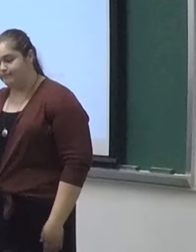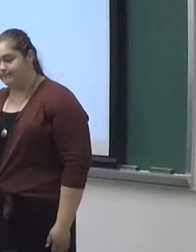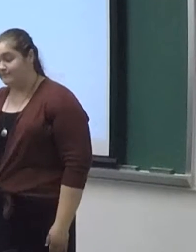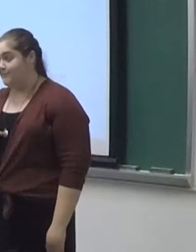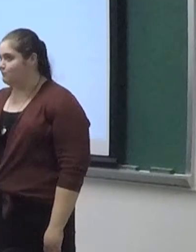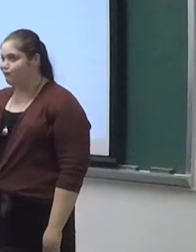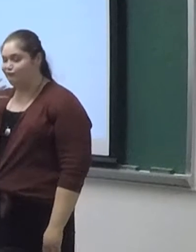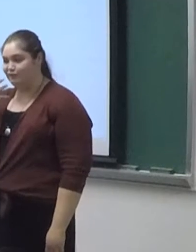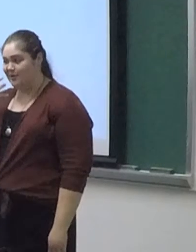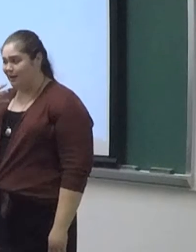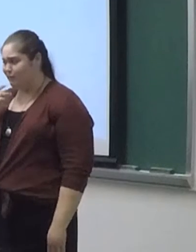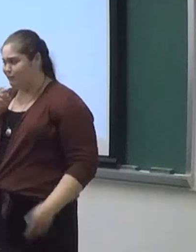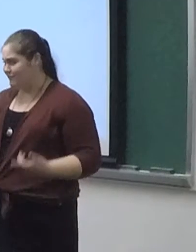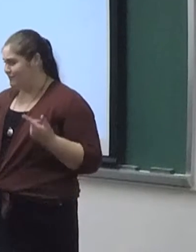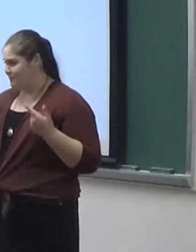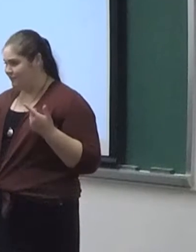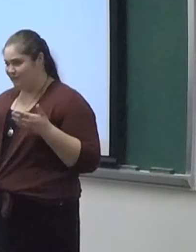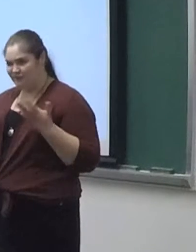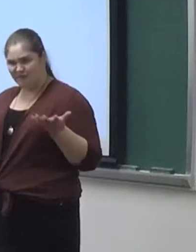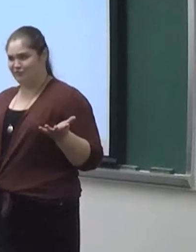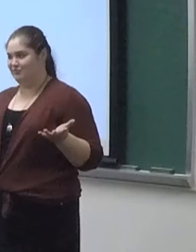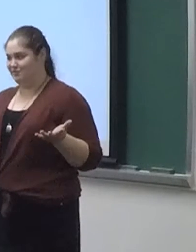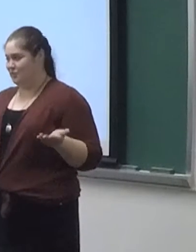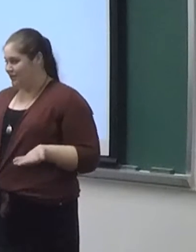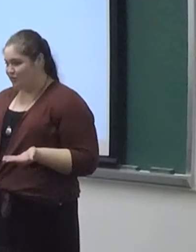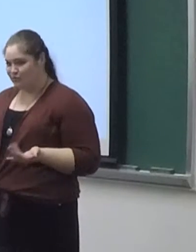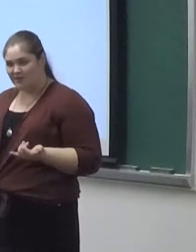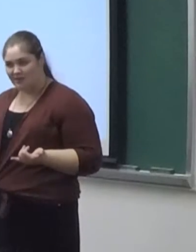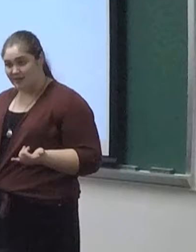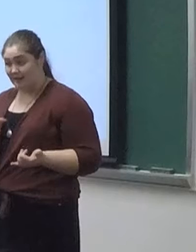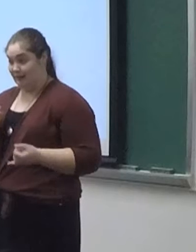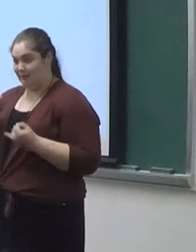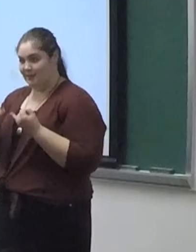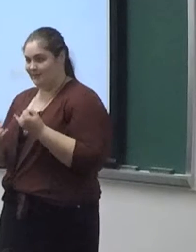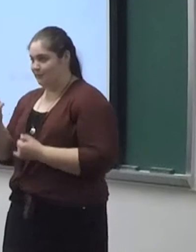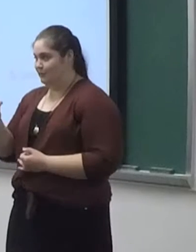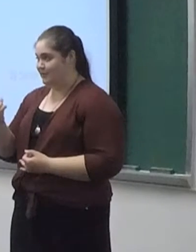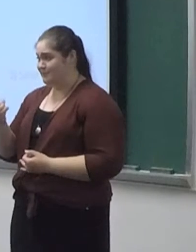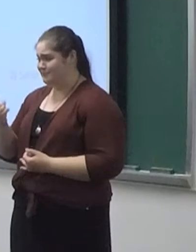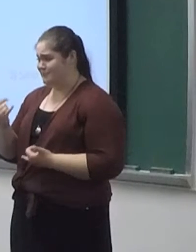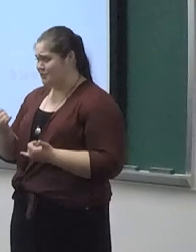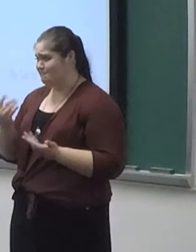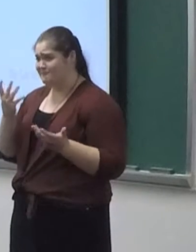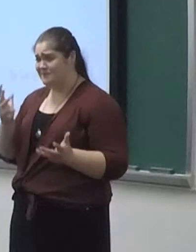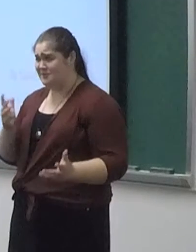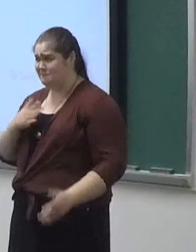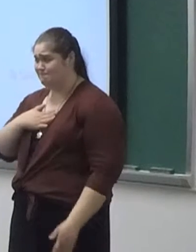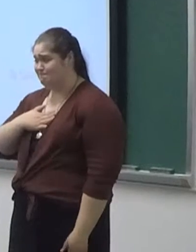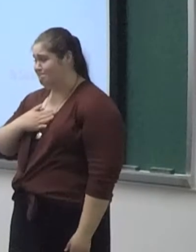Yeah, wow, it's really over. We're here, and I'm the last one, so it really is over.